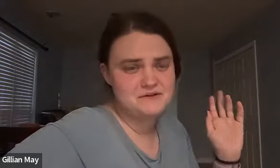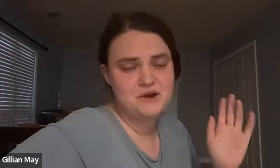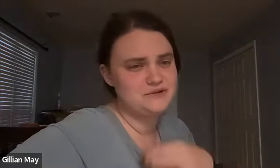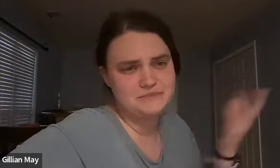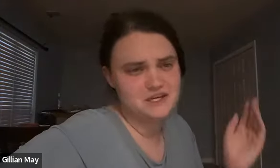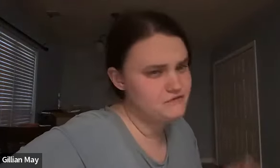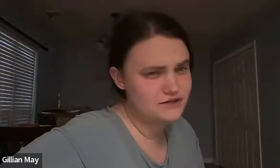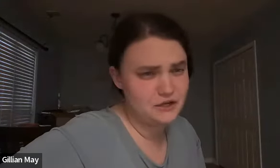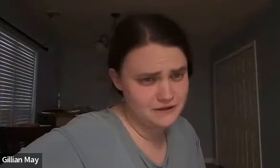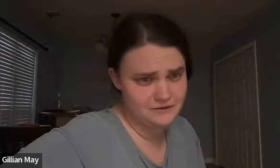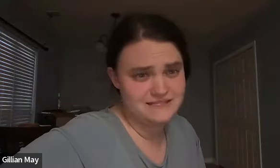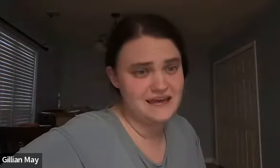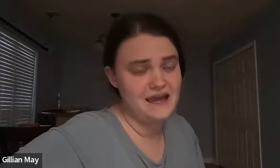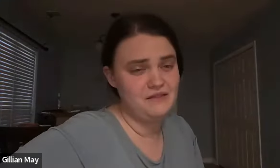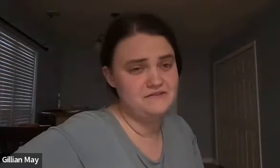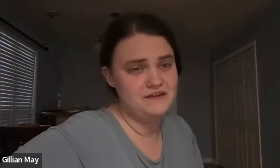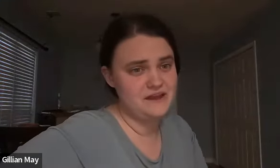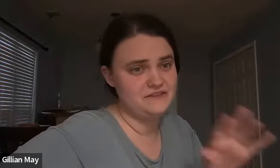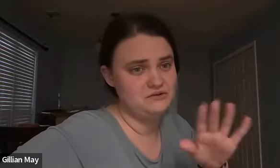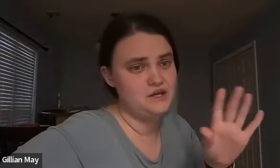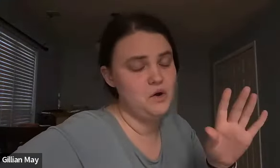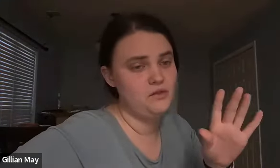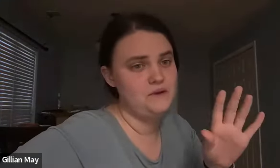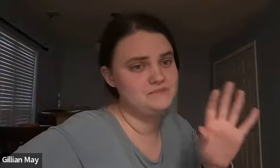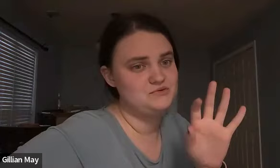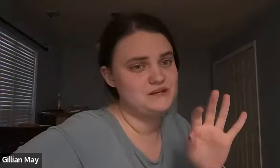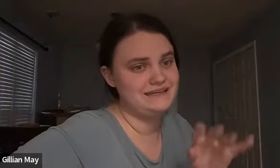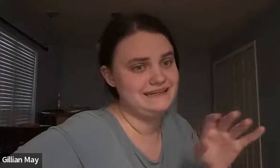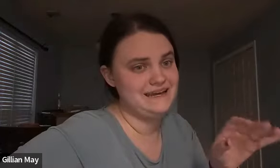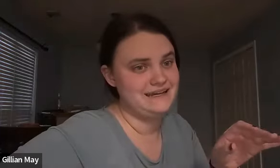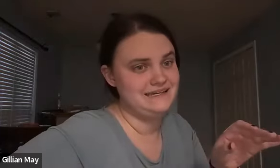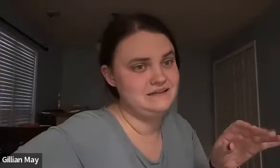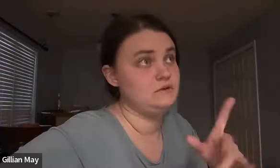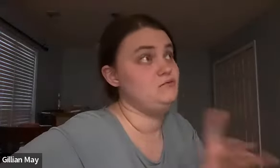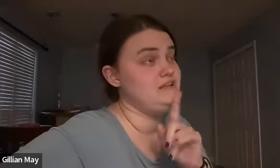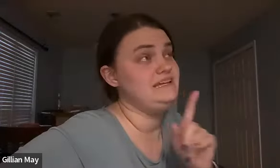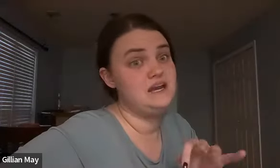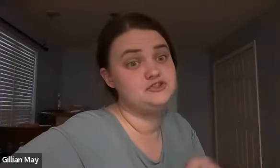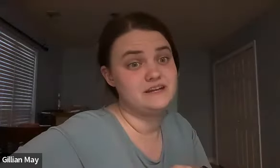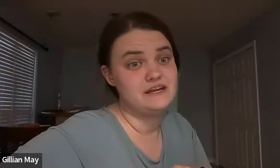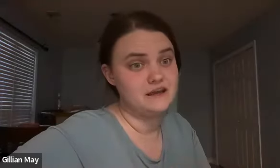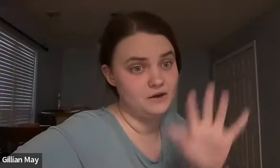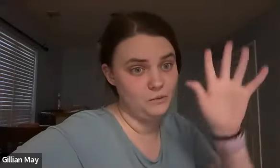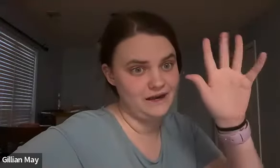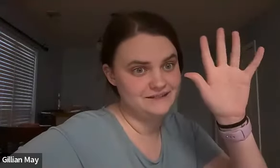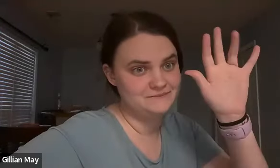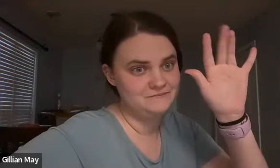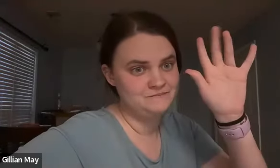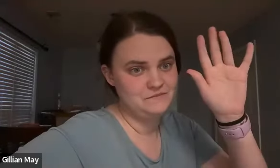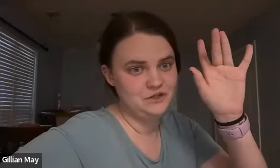part, which I mean, y'all have already known now, is that I love that fact that you can go all the way up to 99, no, really 999 on one hand. You don't